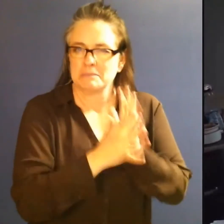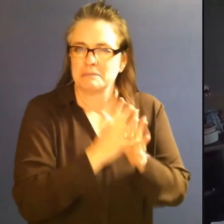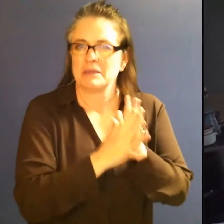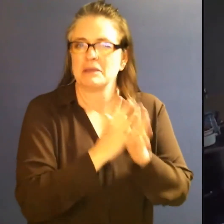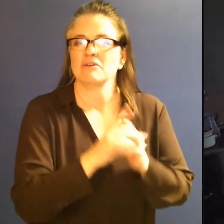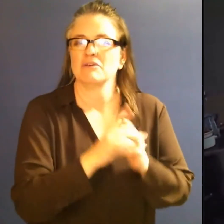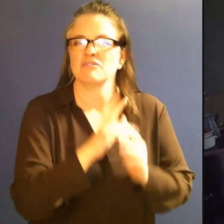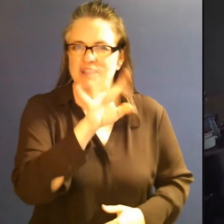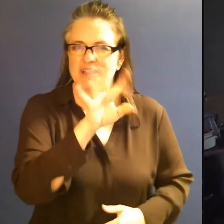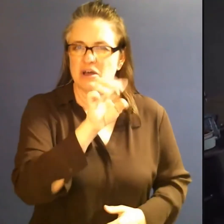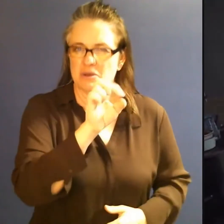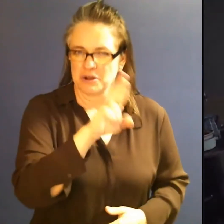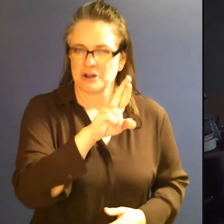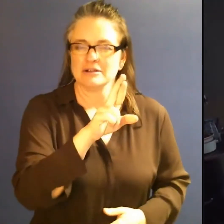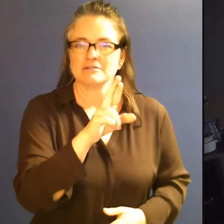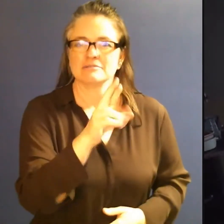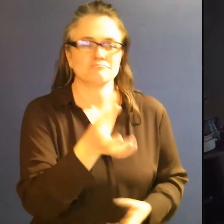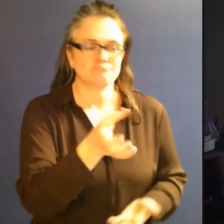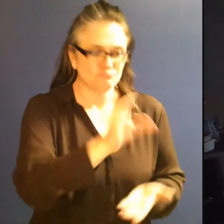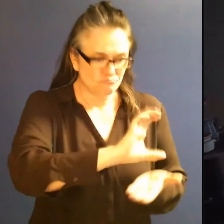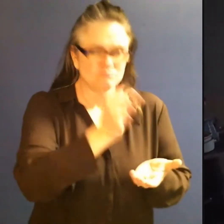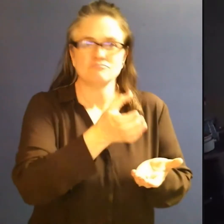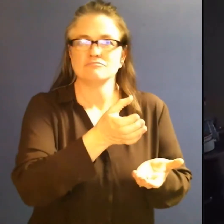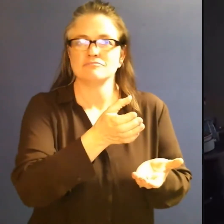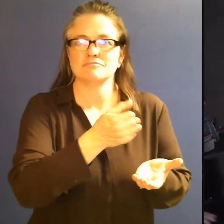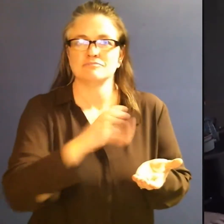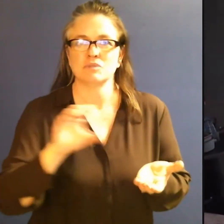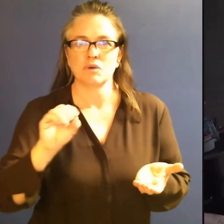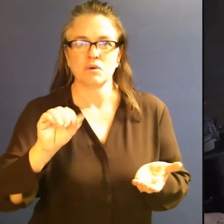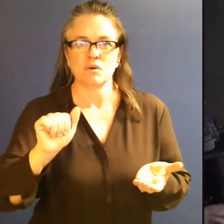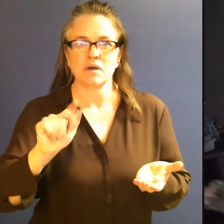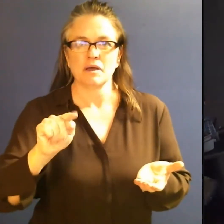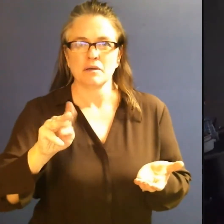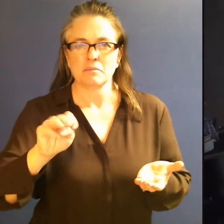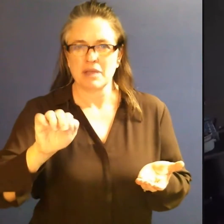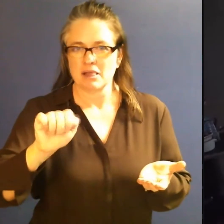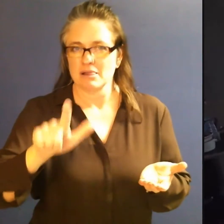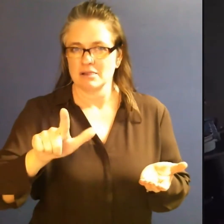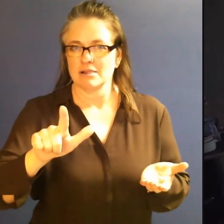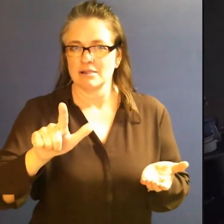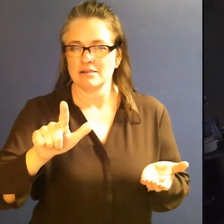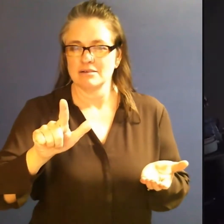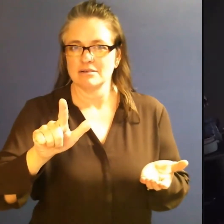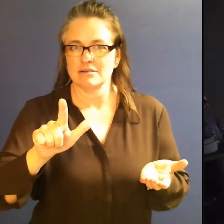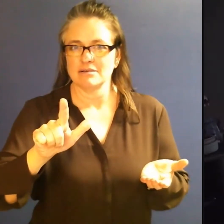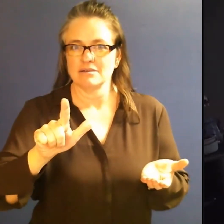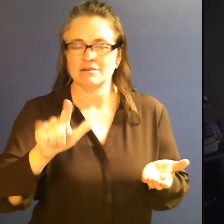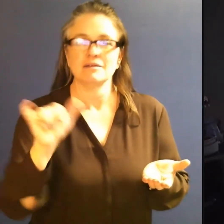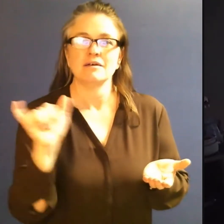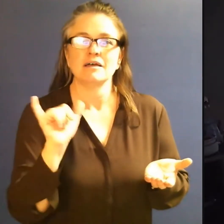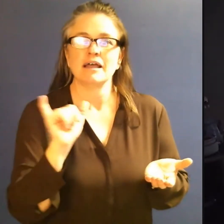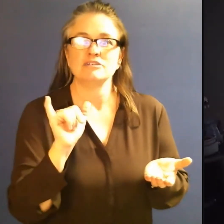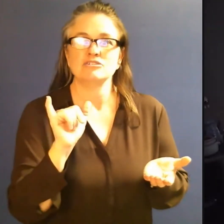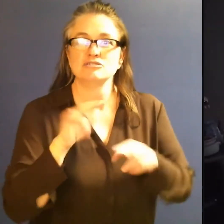your flour and your oatmeal and your